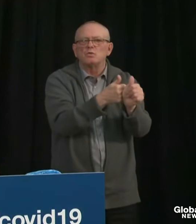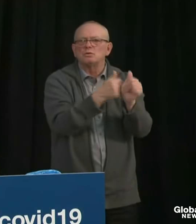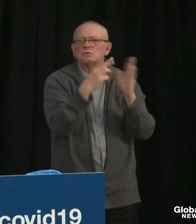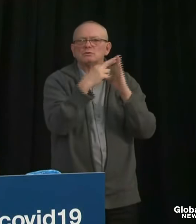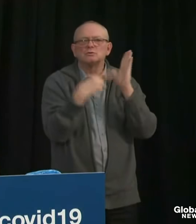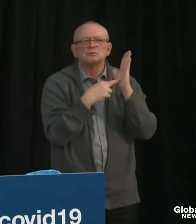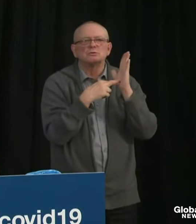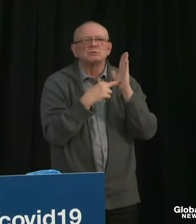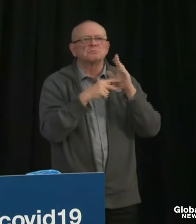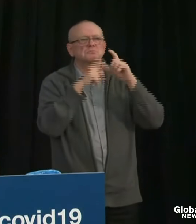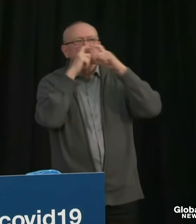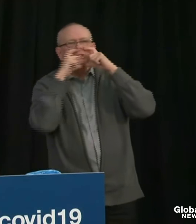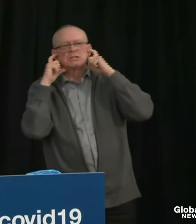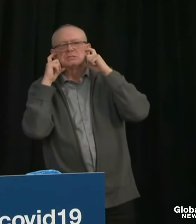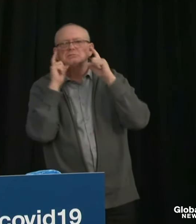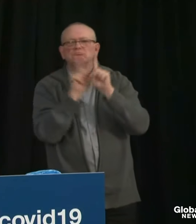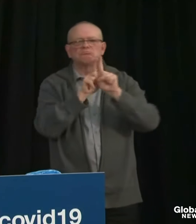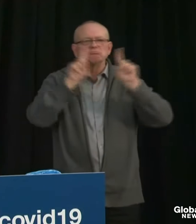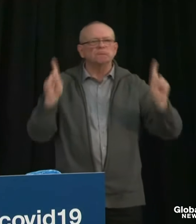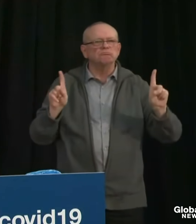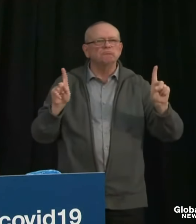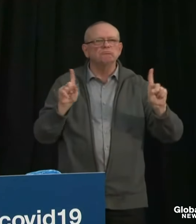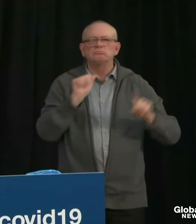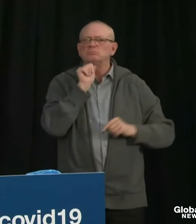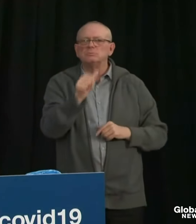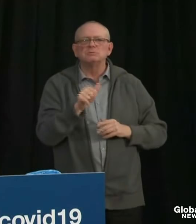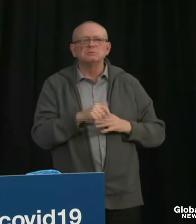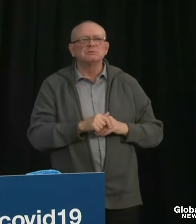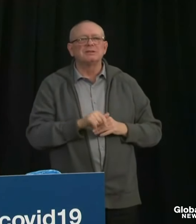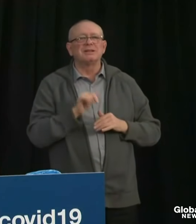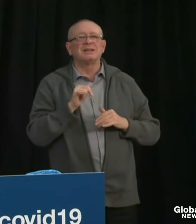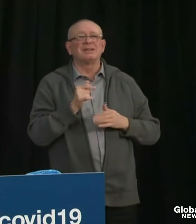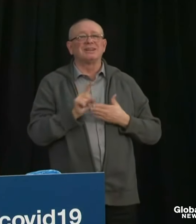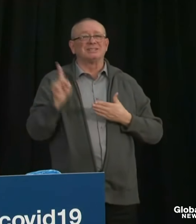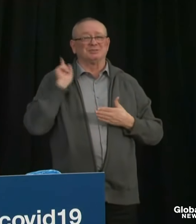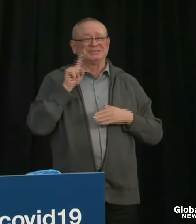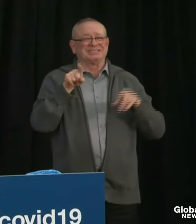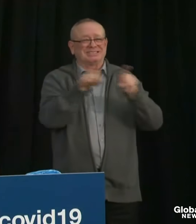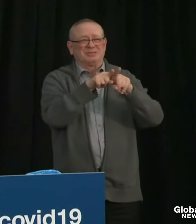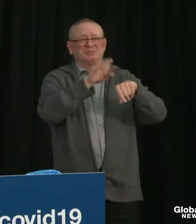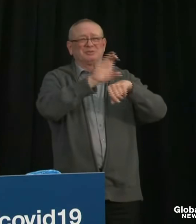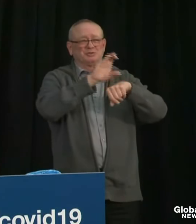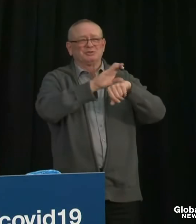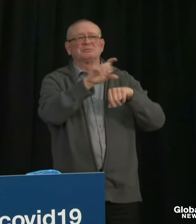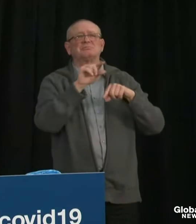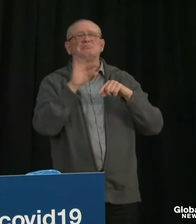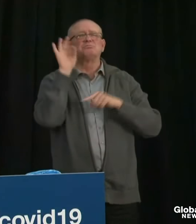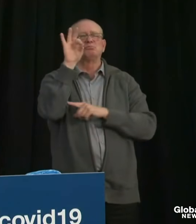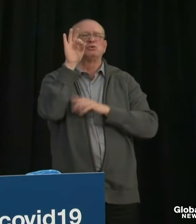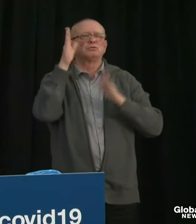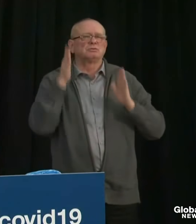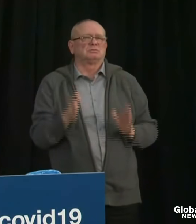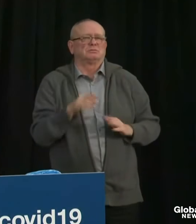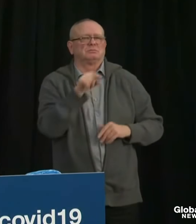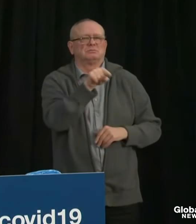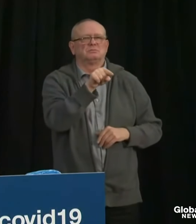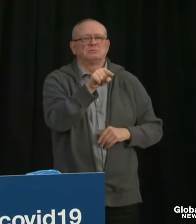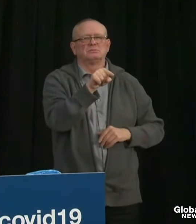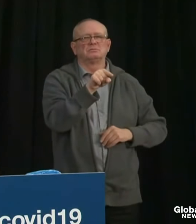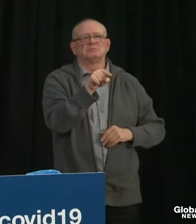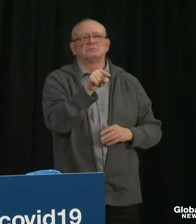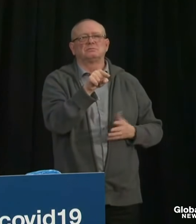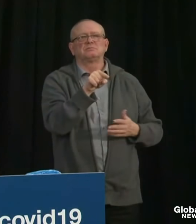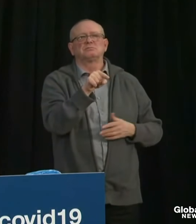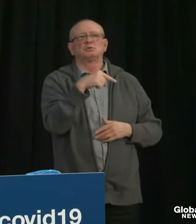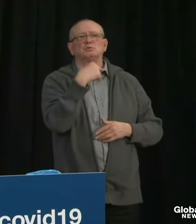also last week, a pastor at the same church's La Crete location gave a sermon that's posted online counseling his congregation against following